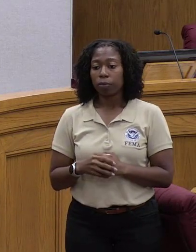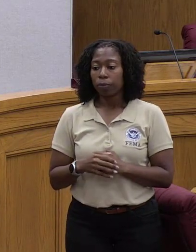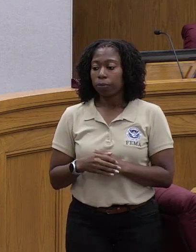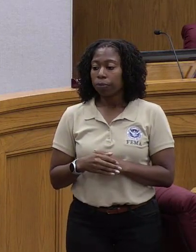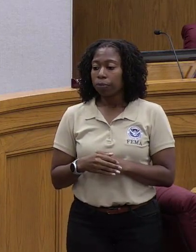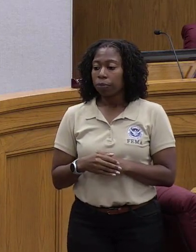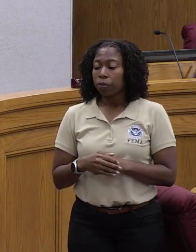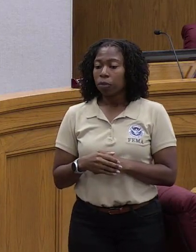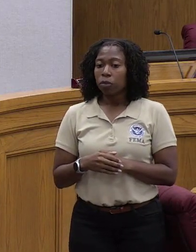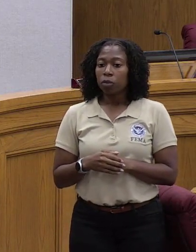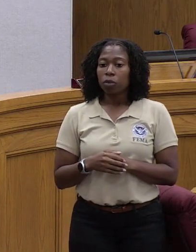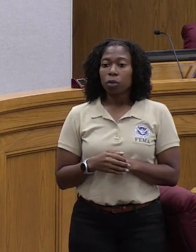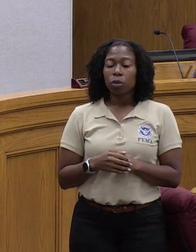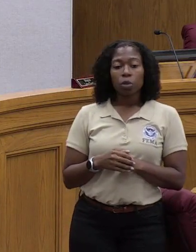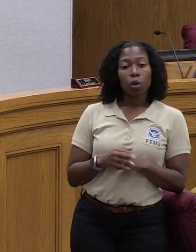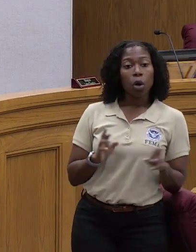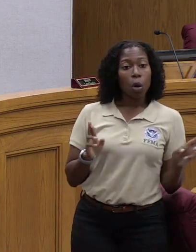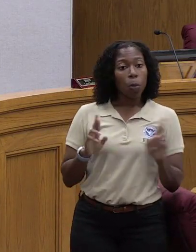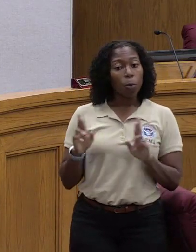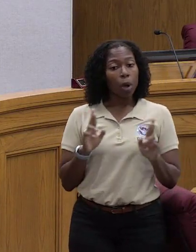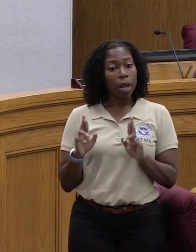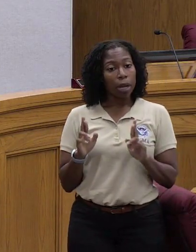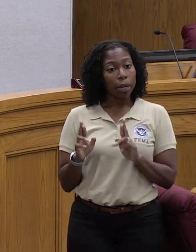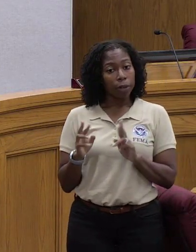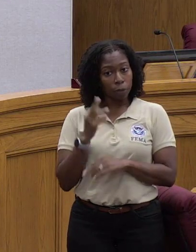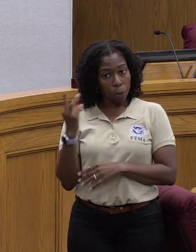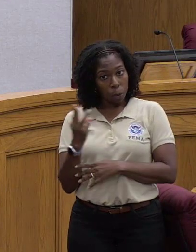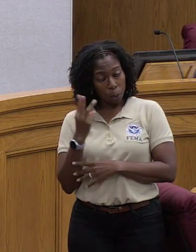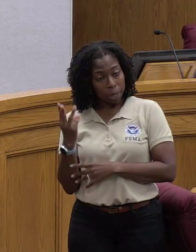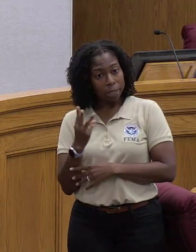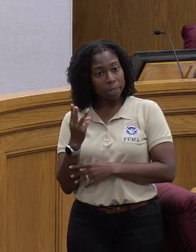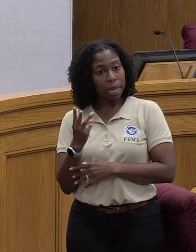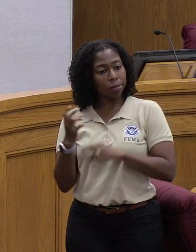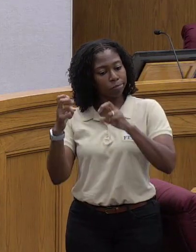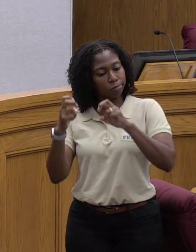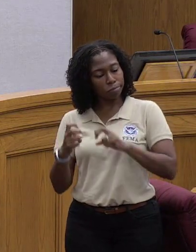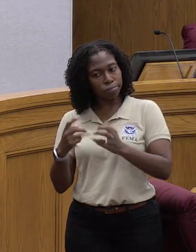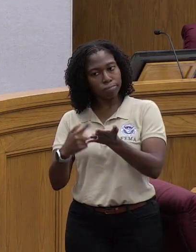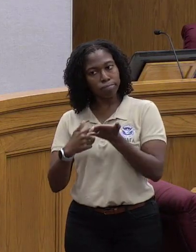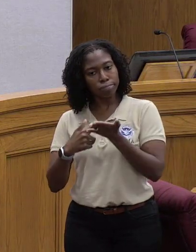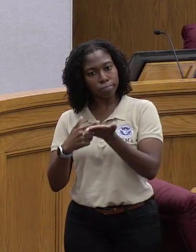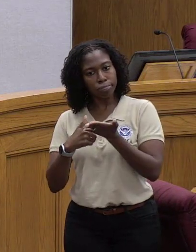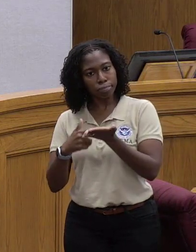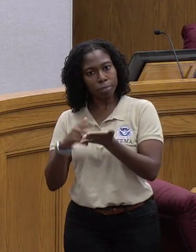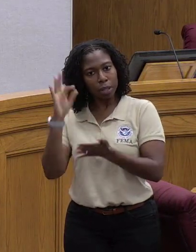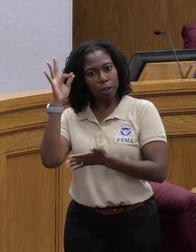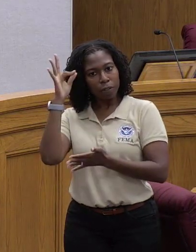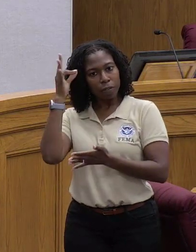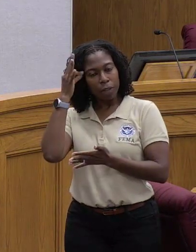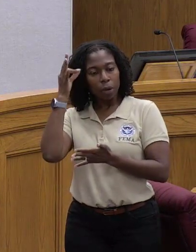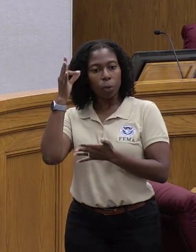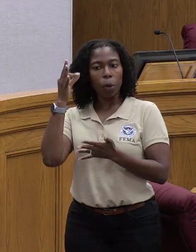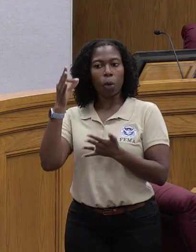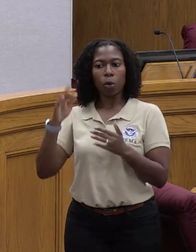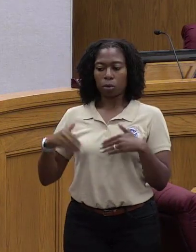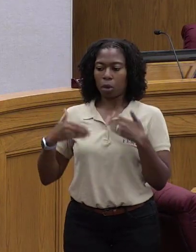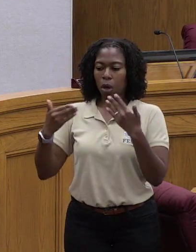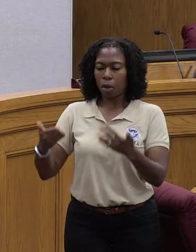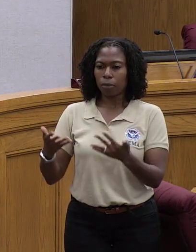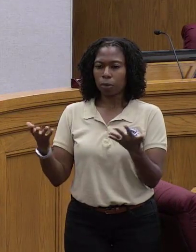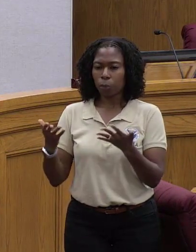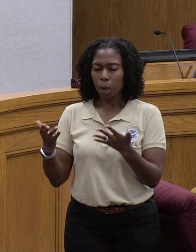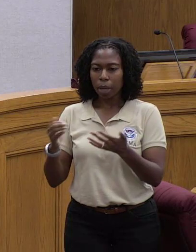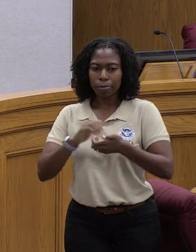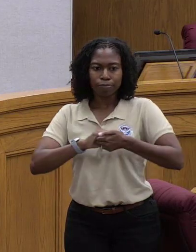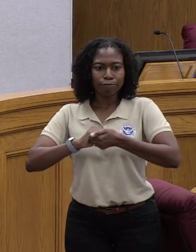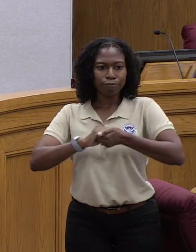I certainly look forward to the opportunity on Wednesday to talk a little bit about what the federal government is going to bring to the table in collaboration